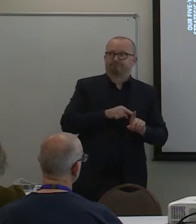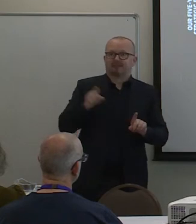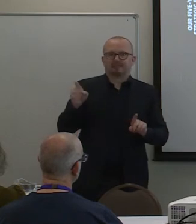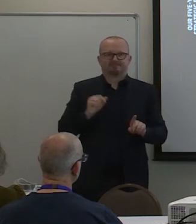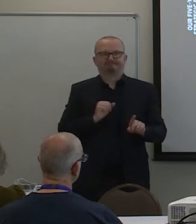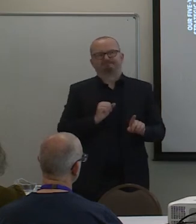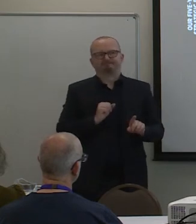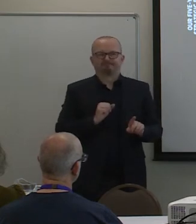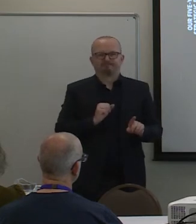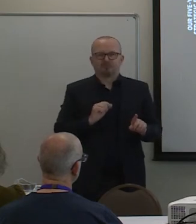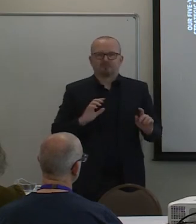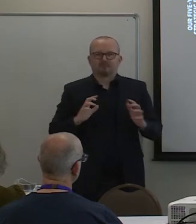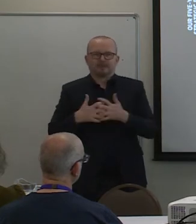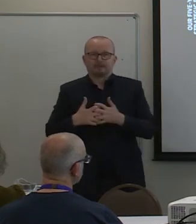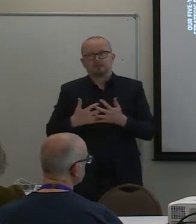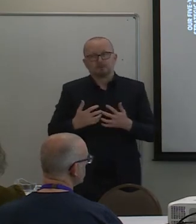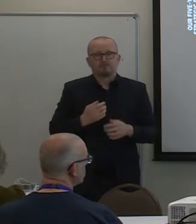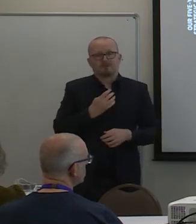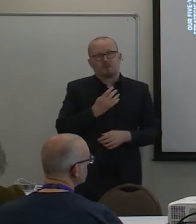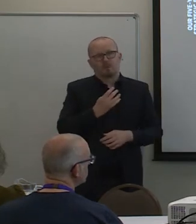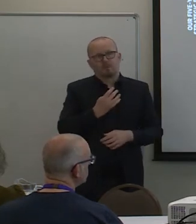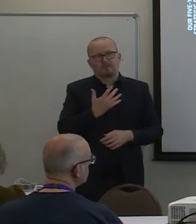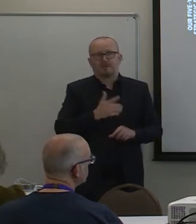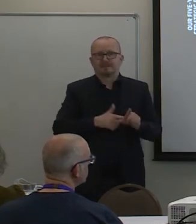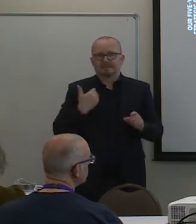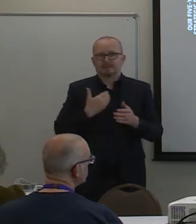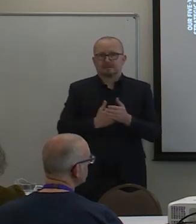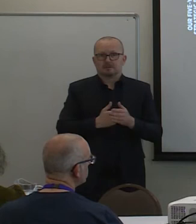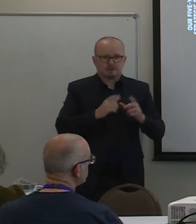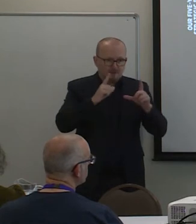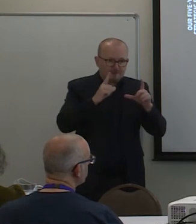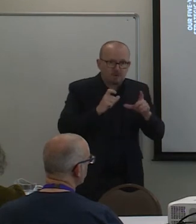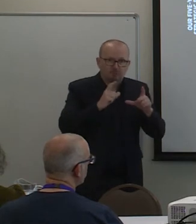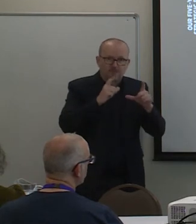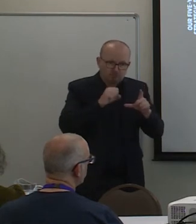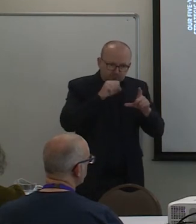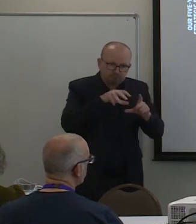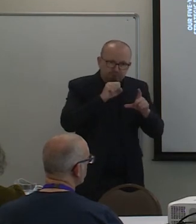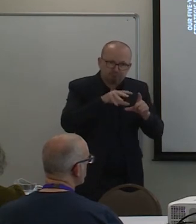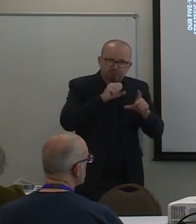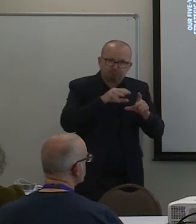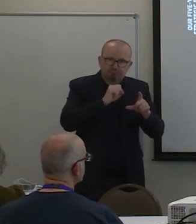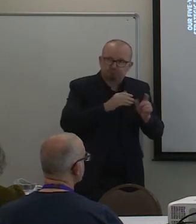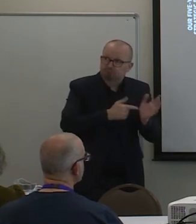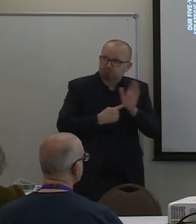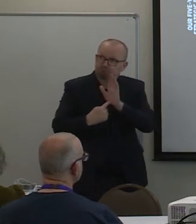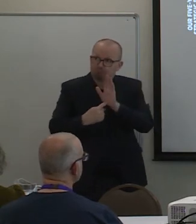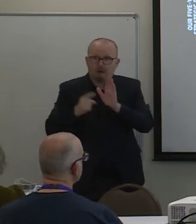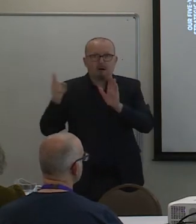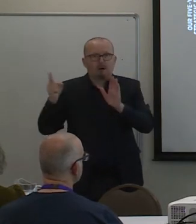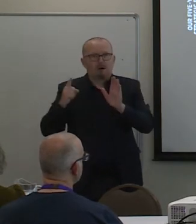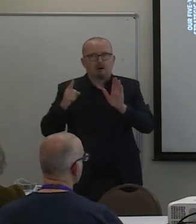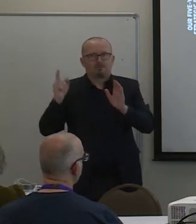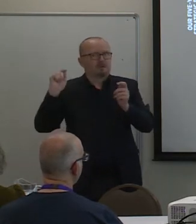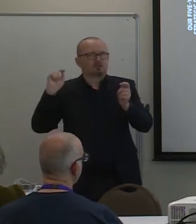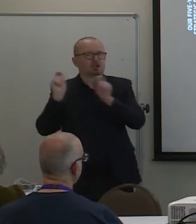last 4 or 5 years, what we've managed to do is take doing pictures and turn it into a way how the museum has rebranded itself.